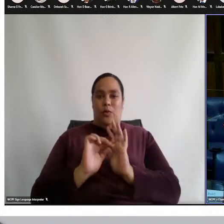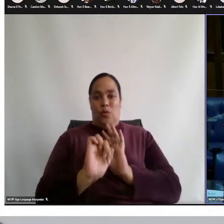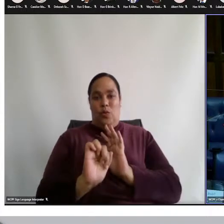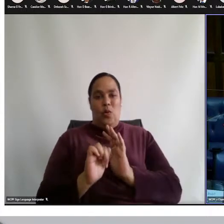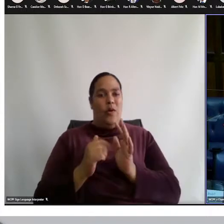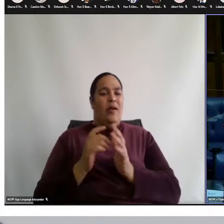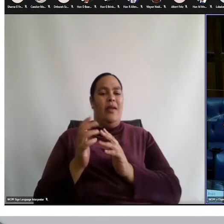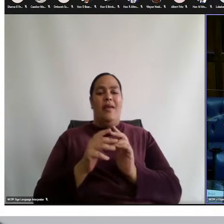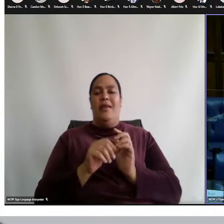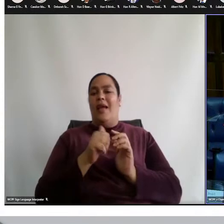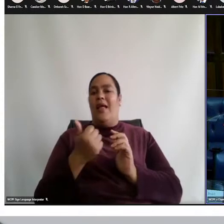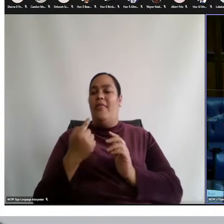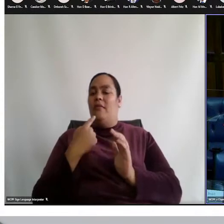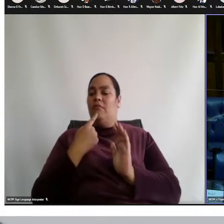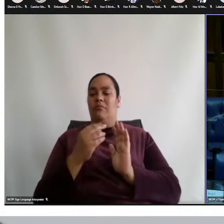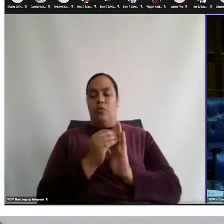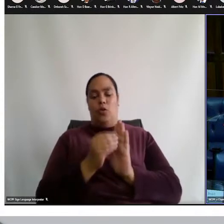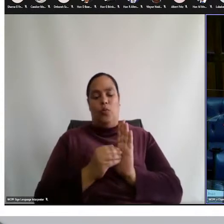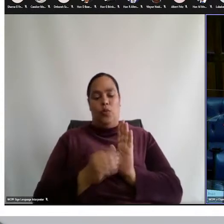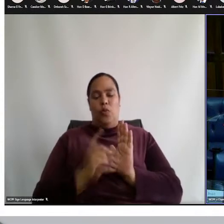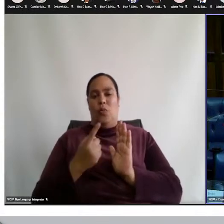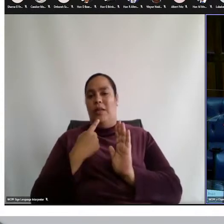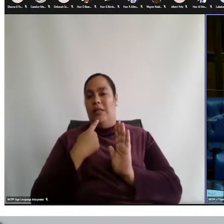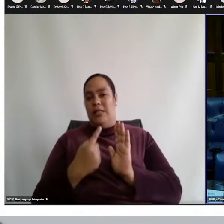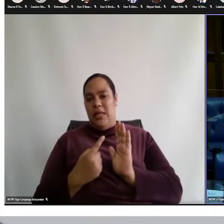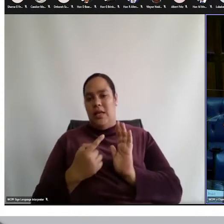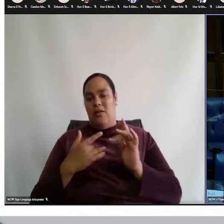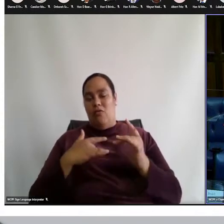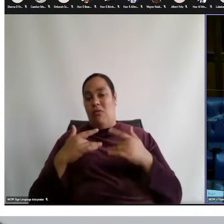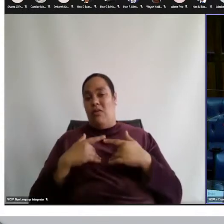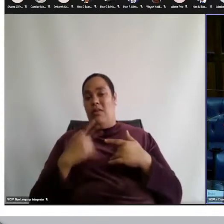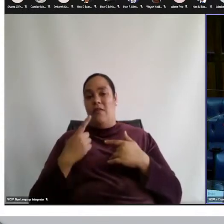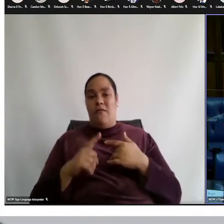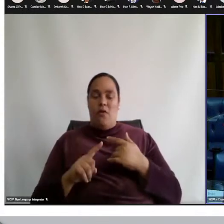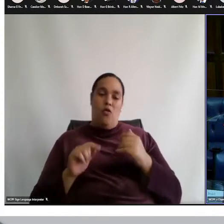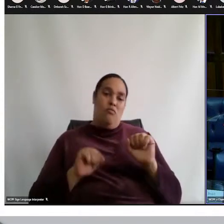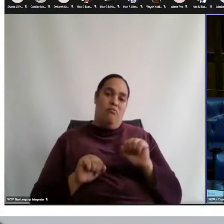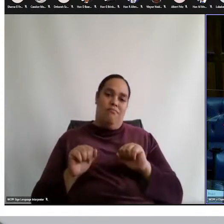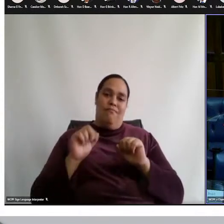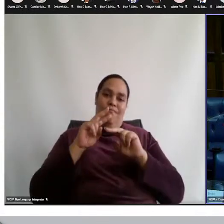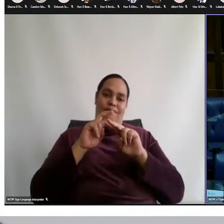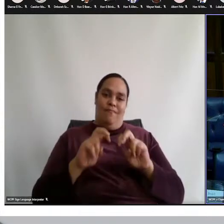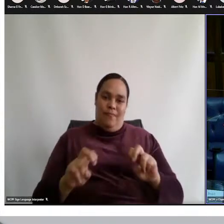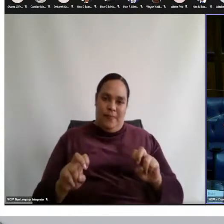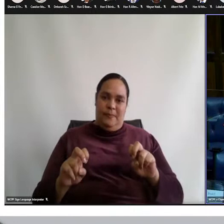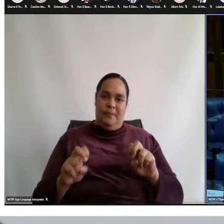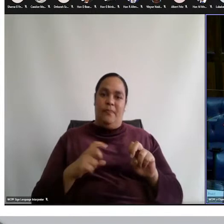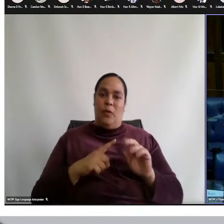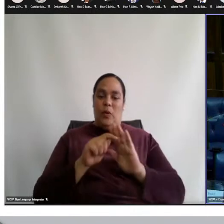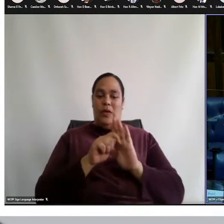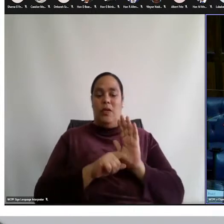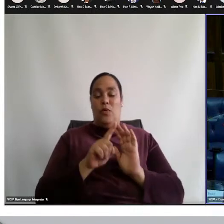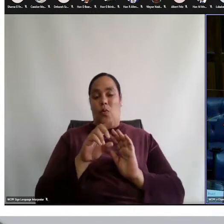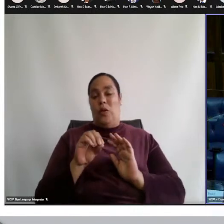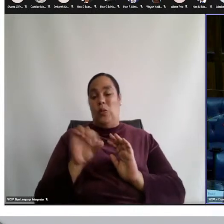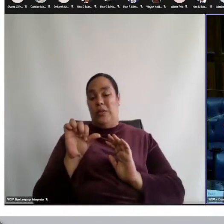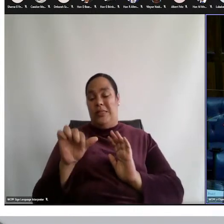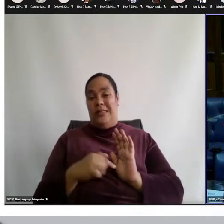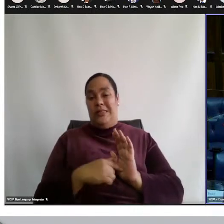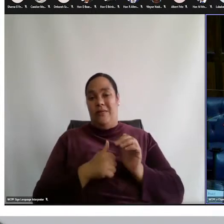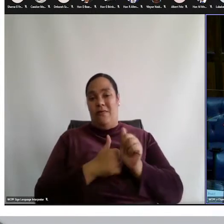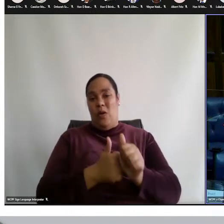any allegations that are being considered for a possible investigation in terms of 106